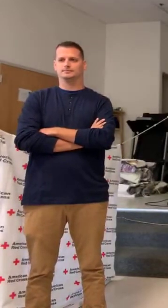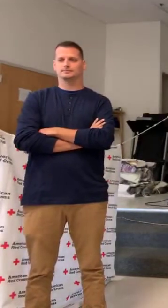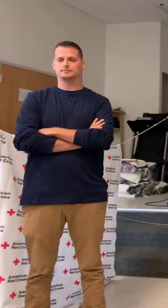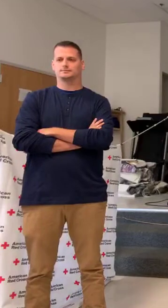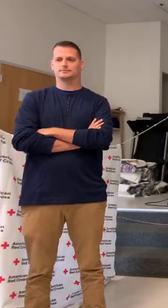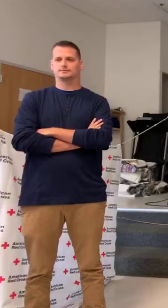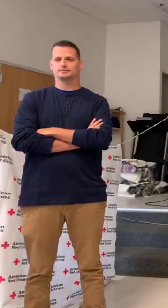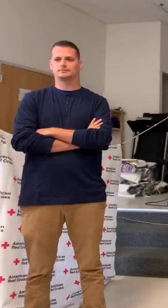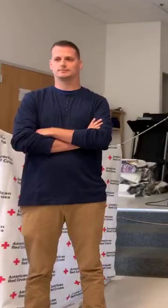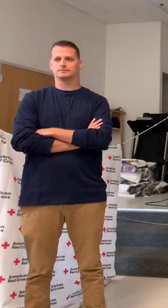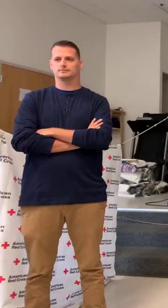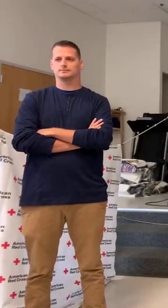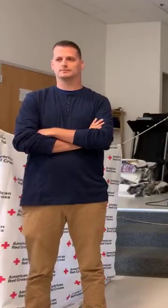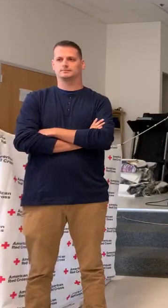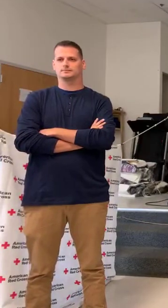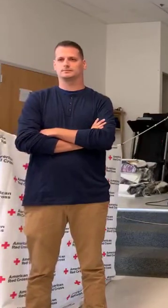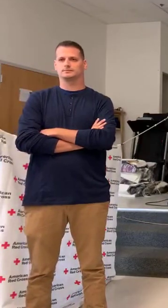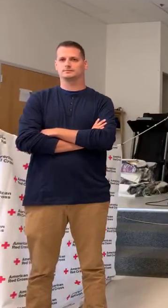Okay.